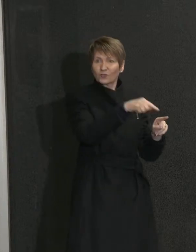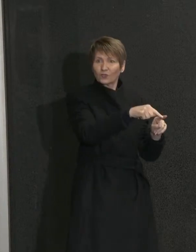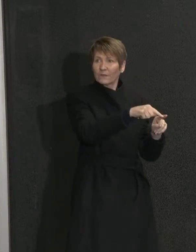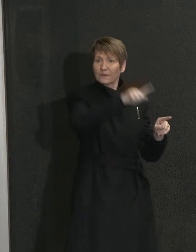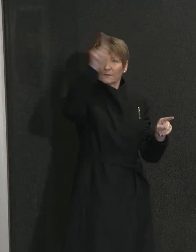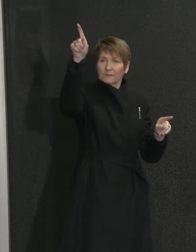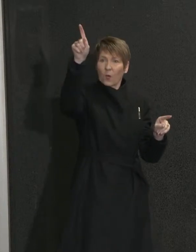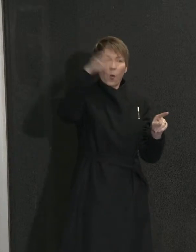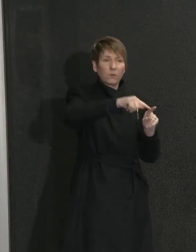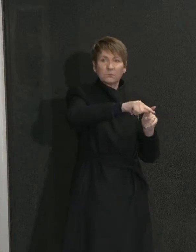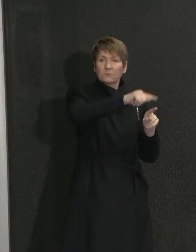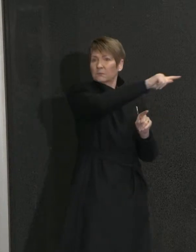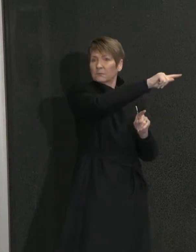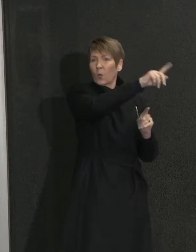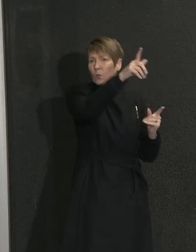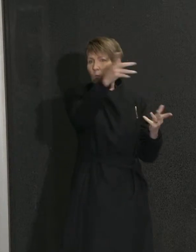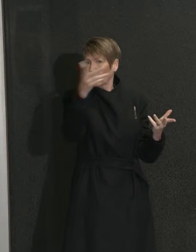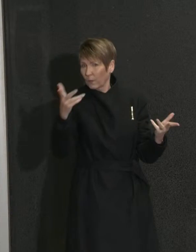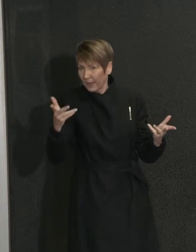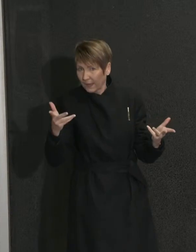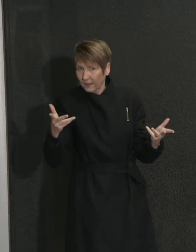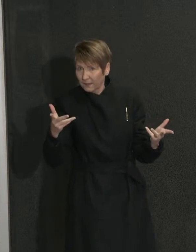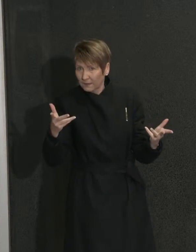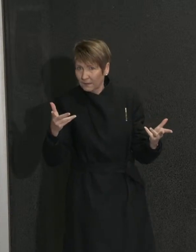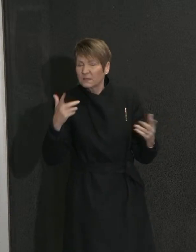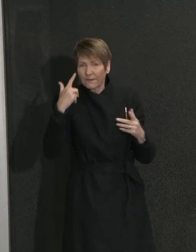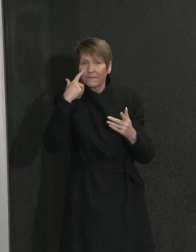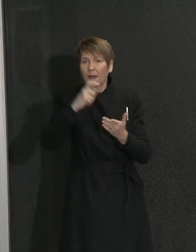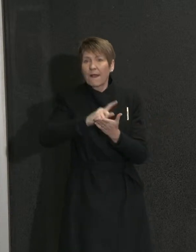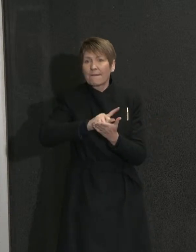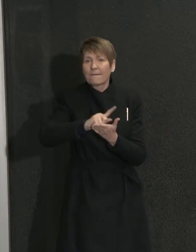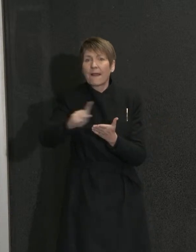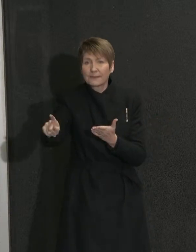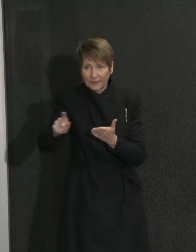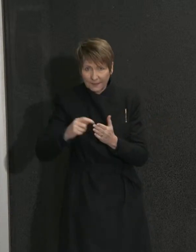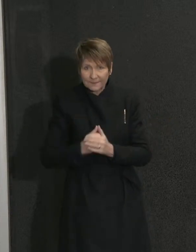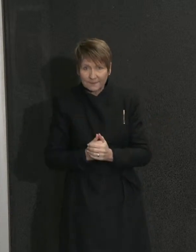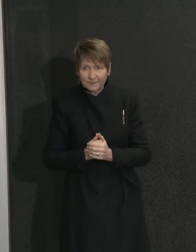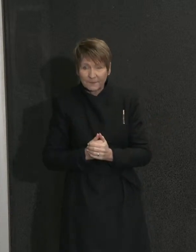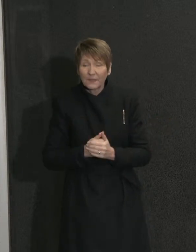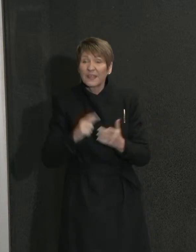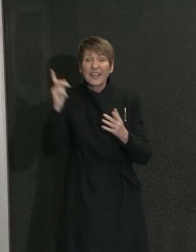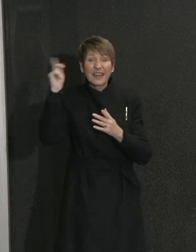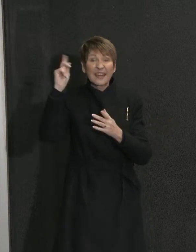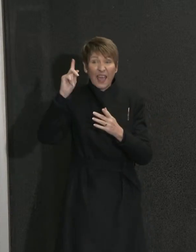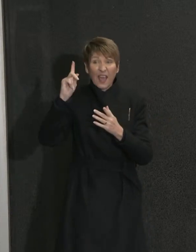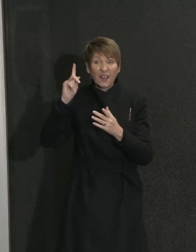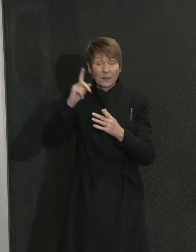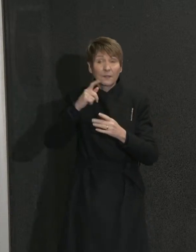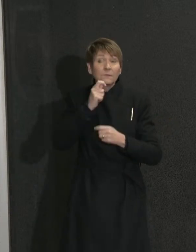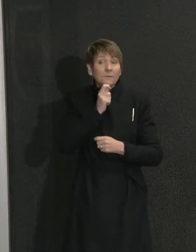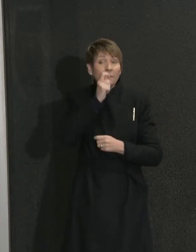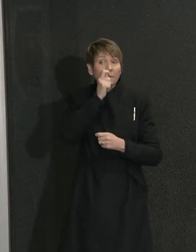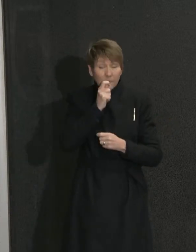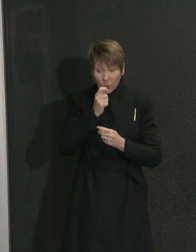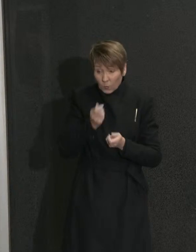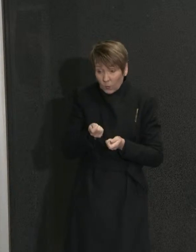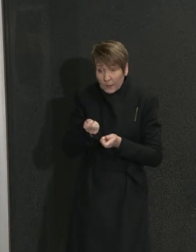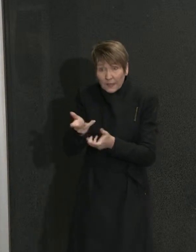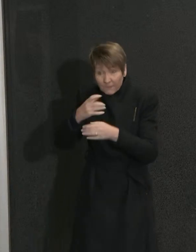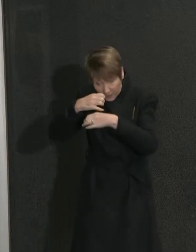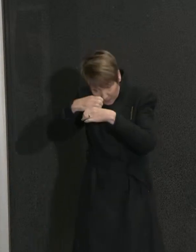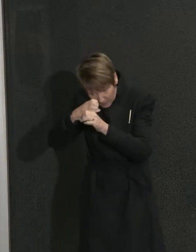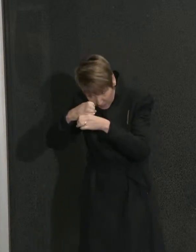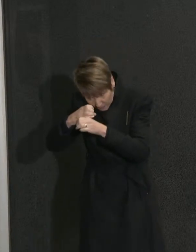being rerun as well against the national database. Every sequence is in there. So as soon as we can add to what we've told